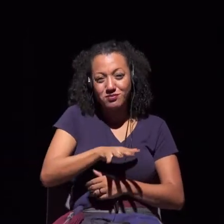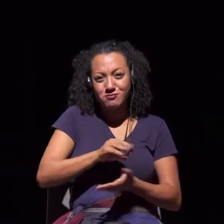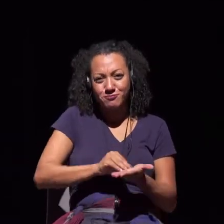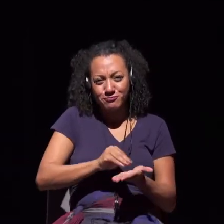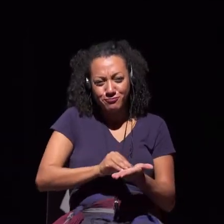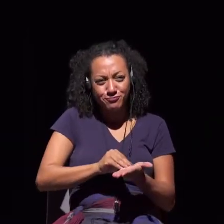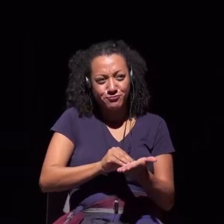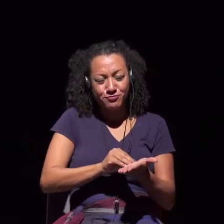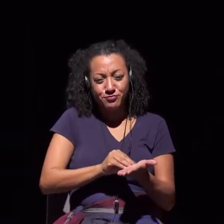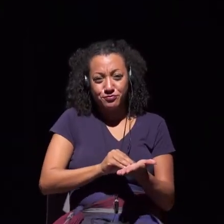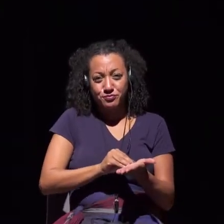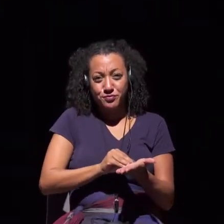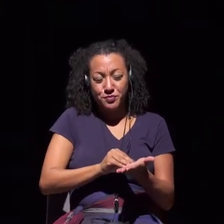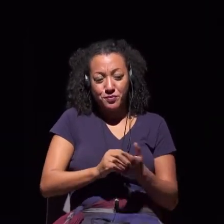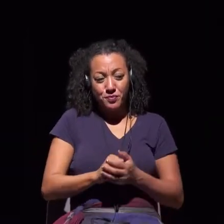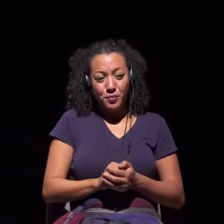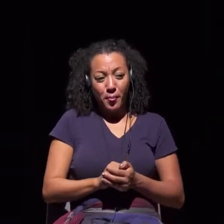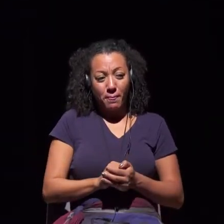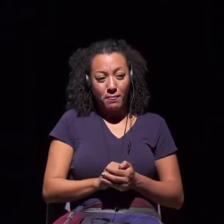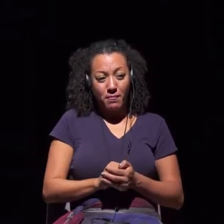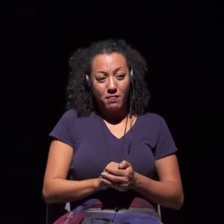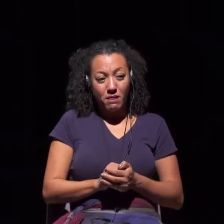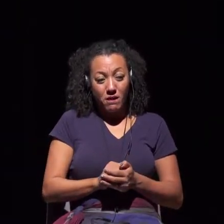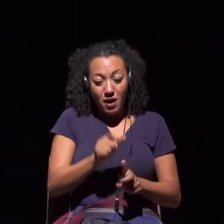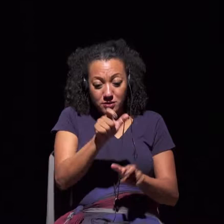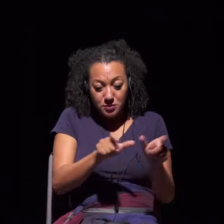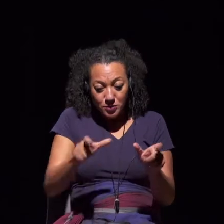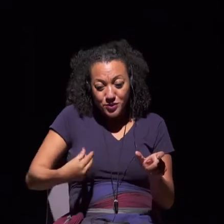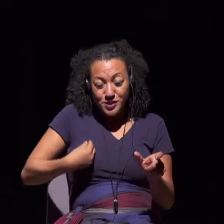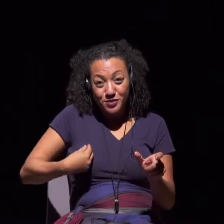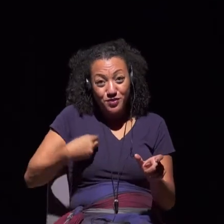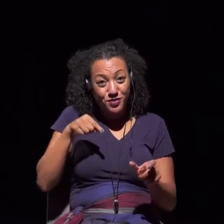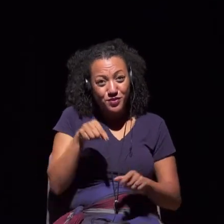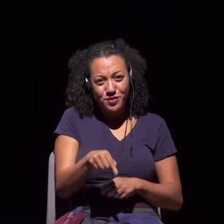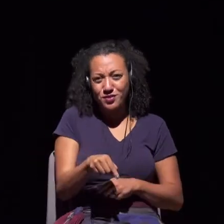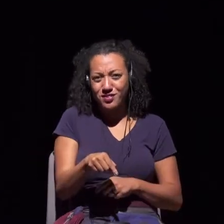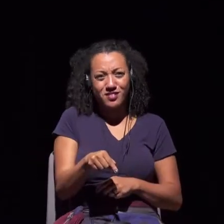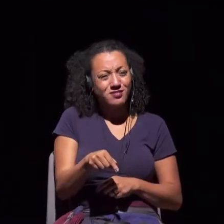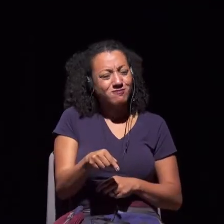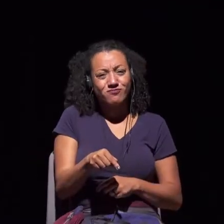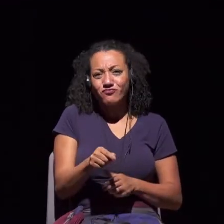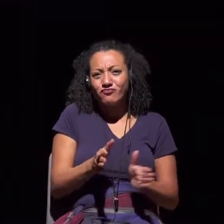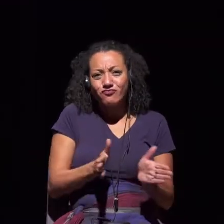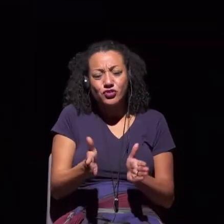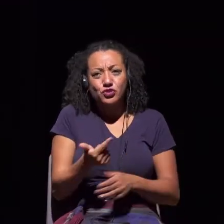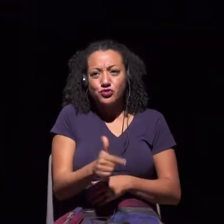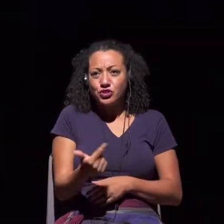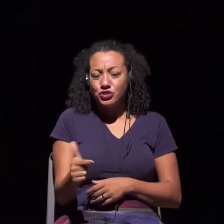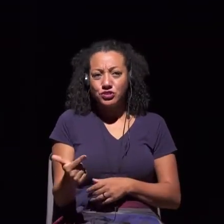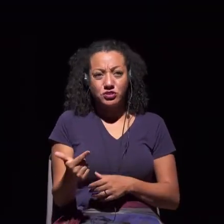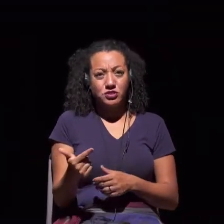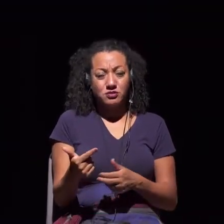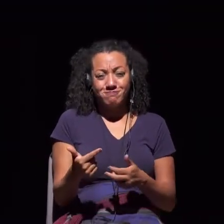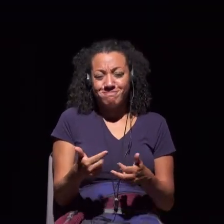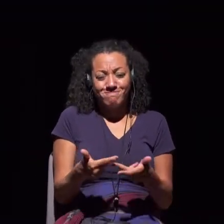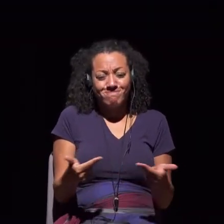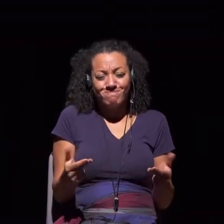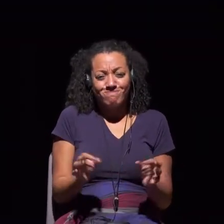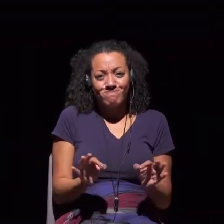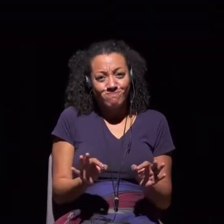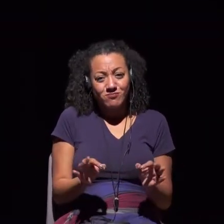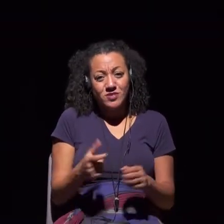the history of this community is not even accessible. So how do I make this, as a curator or somebody who's been appointed